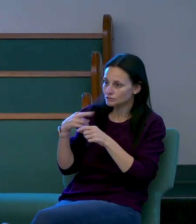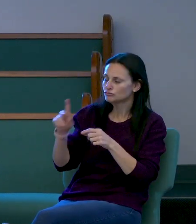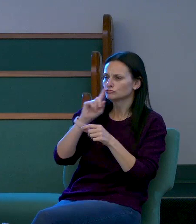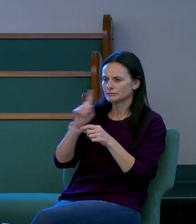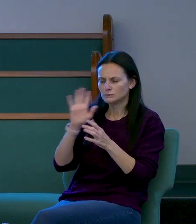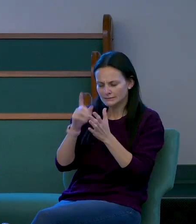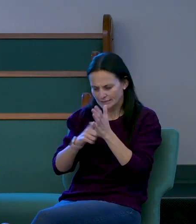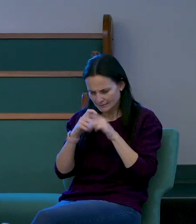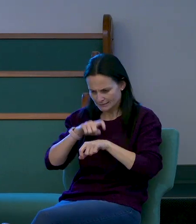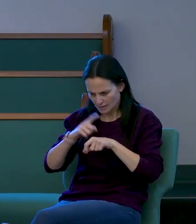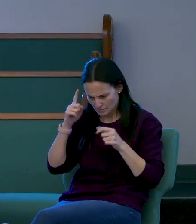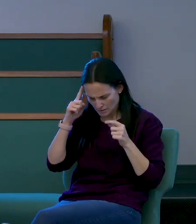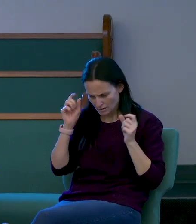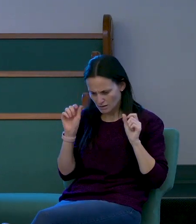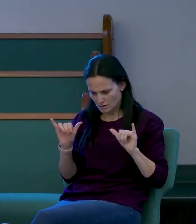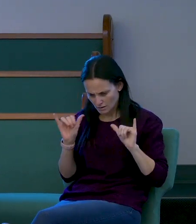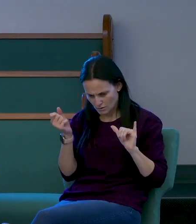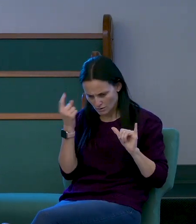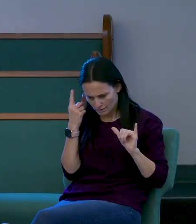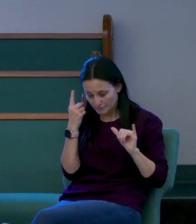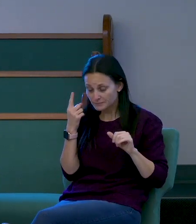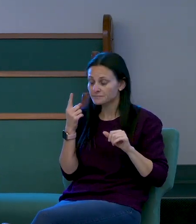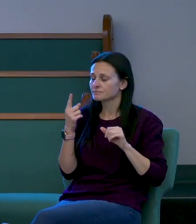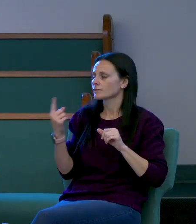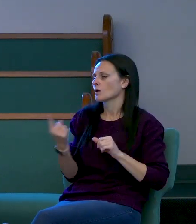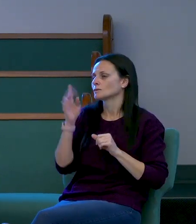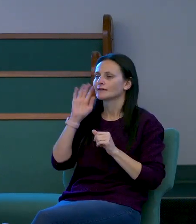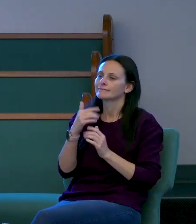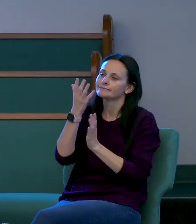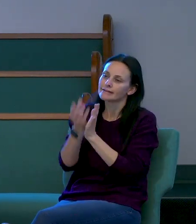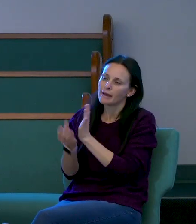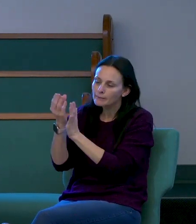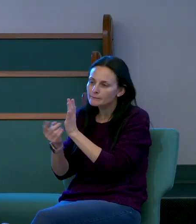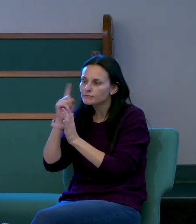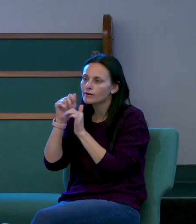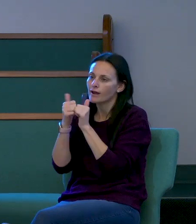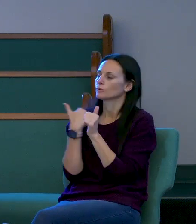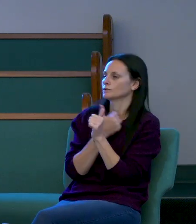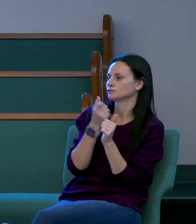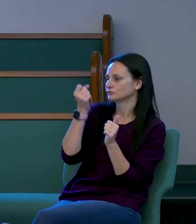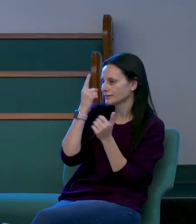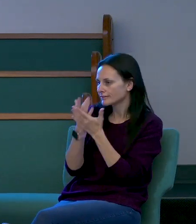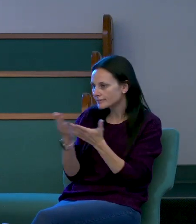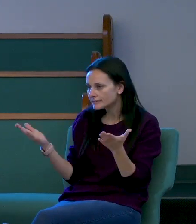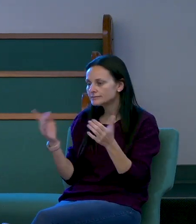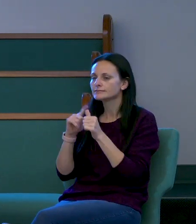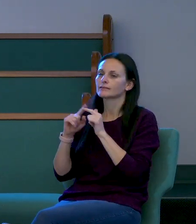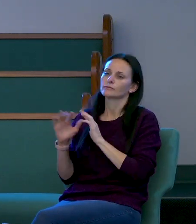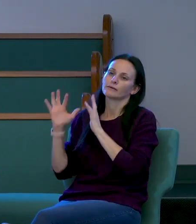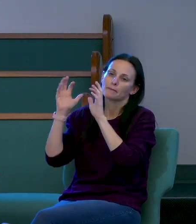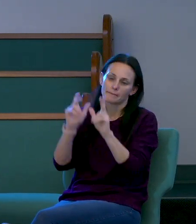time for us to understand. And there are always gaps in how we understand things, and then we come back